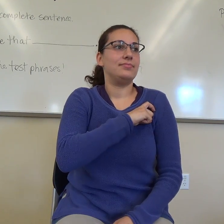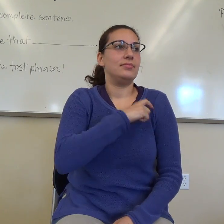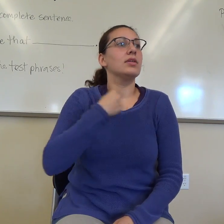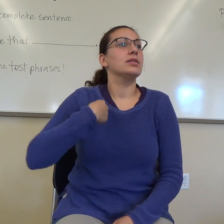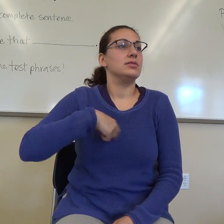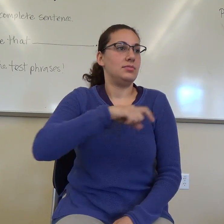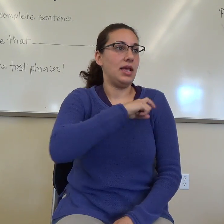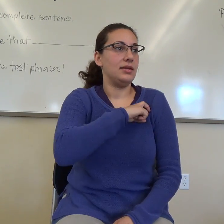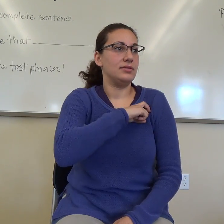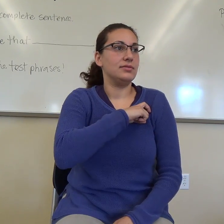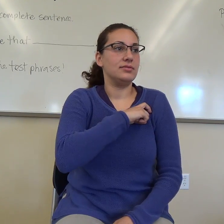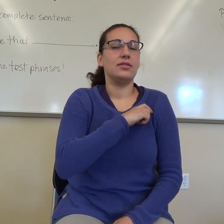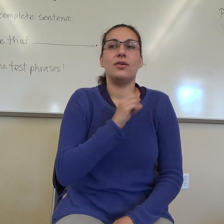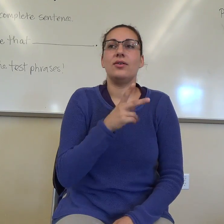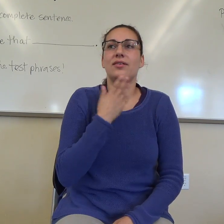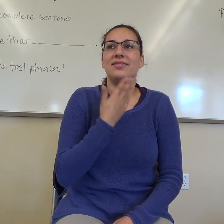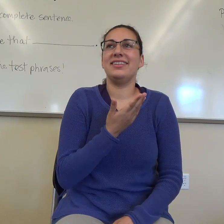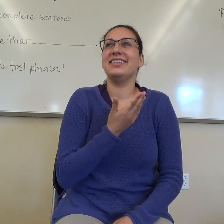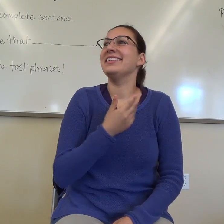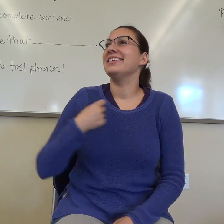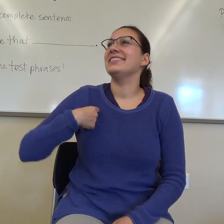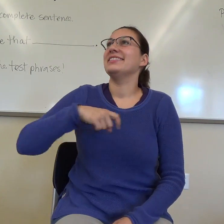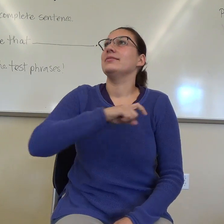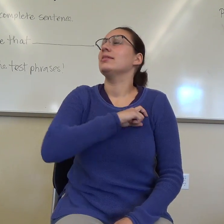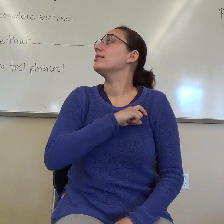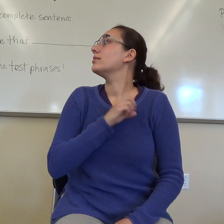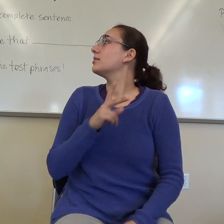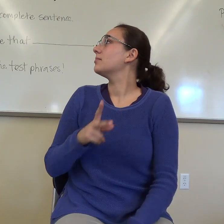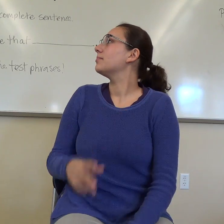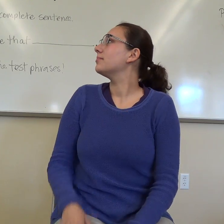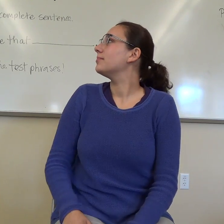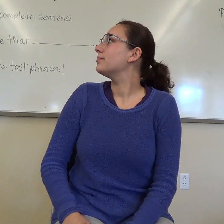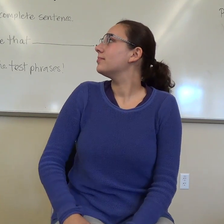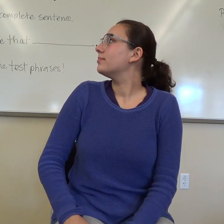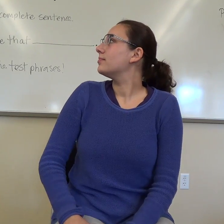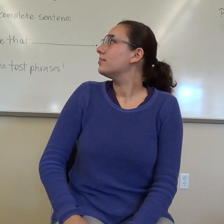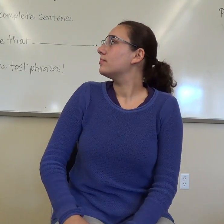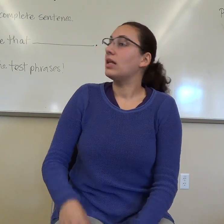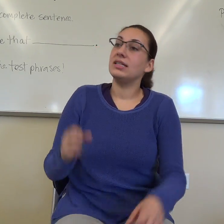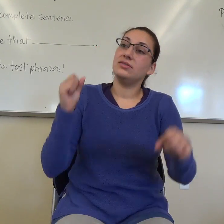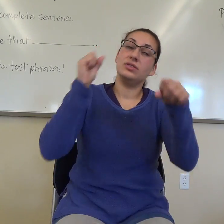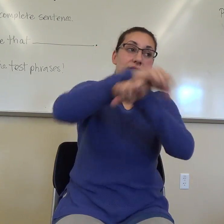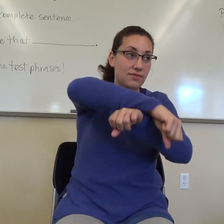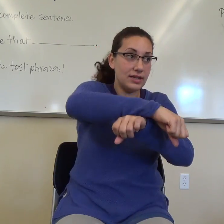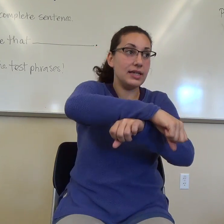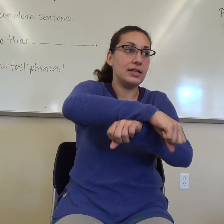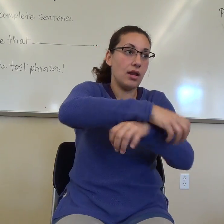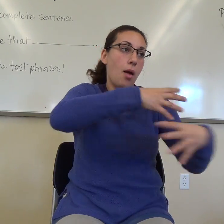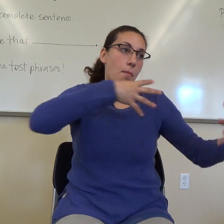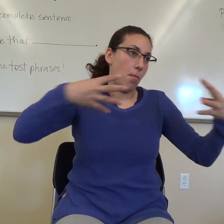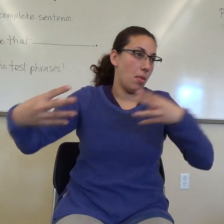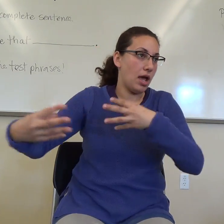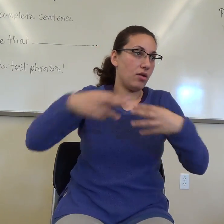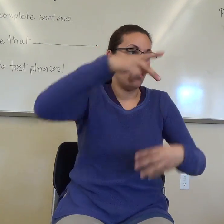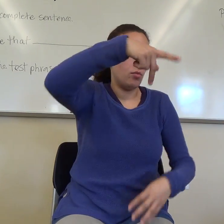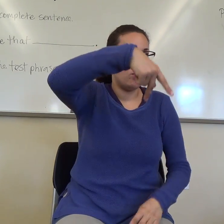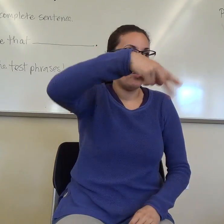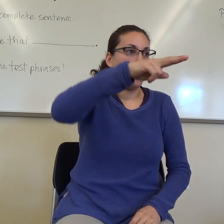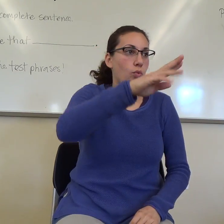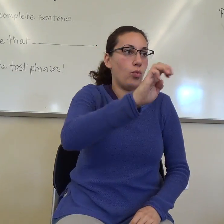an excuse to conquer Mexico. It sent these people. They were defeated in the Battle of Puebla on